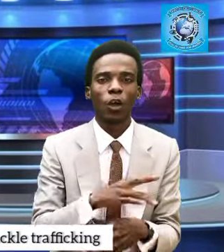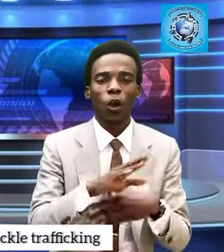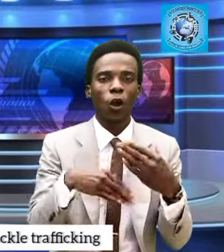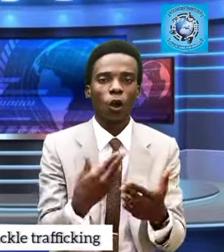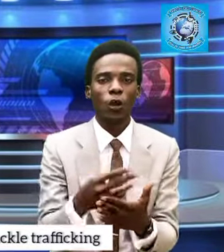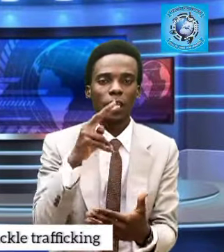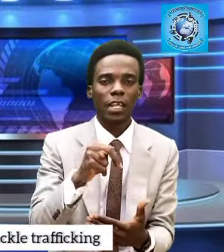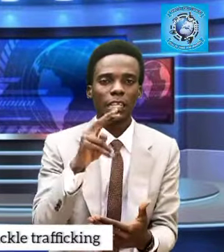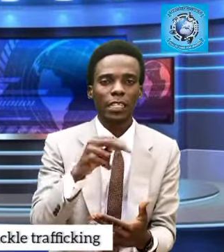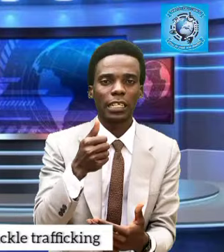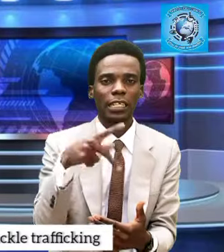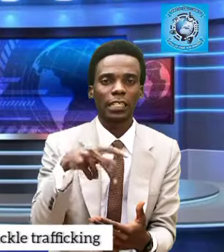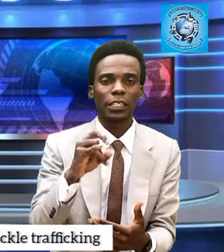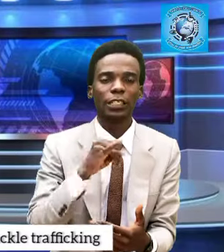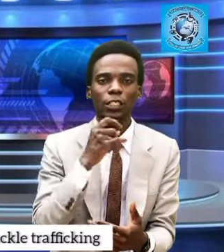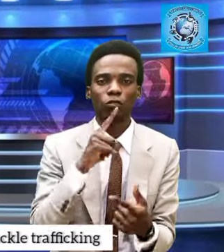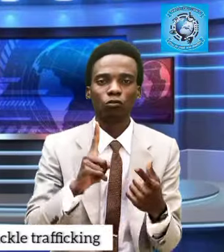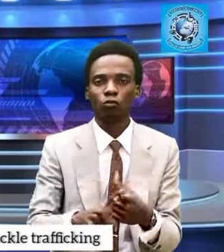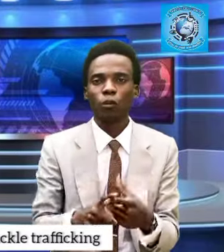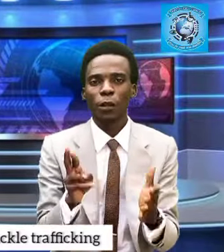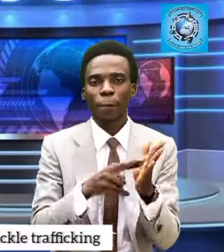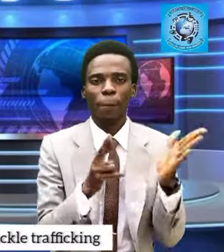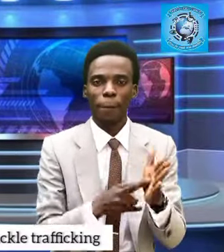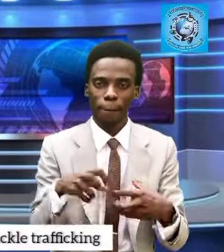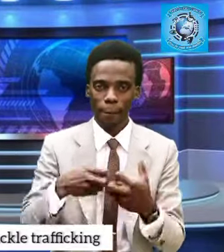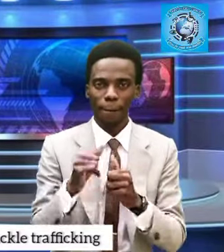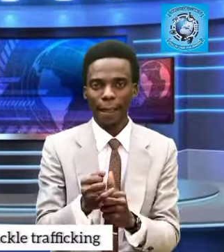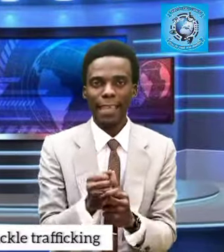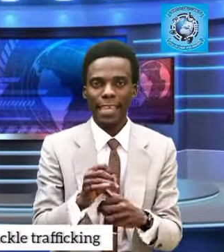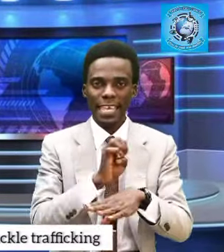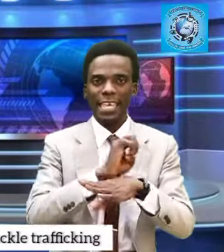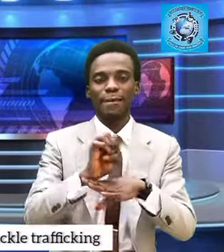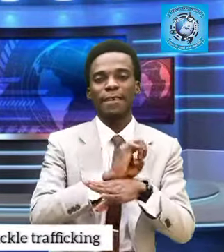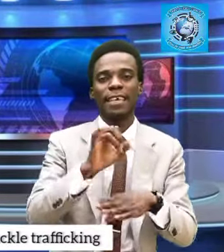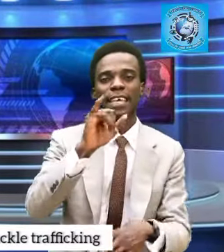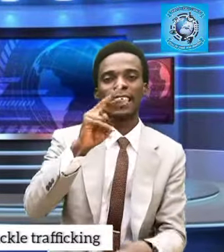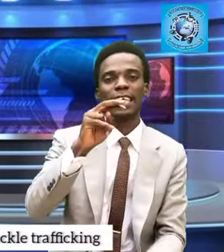all NNAD news to do is to report cases by email